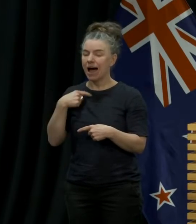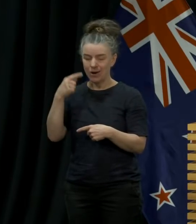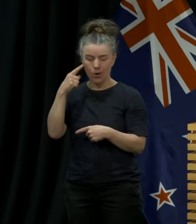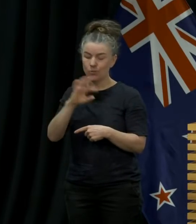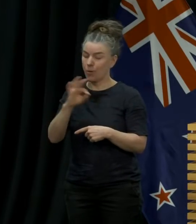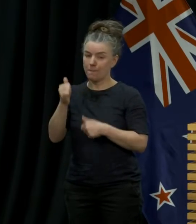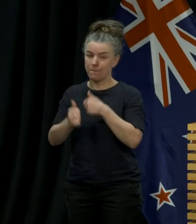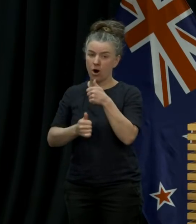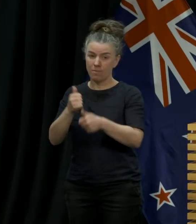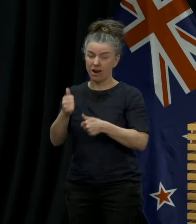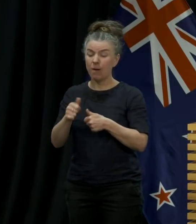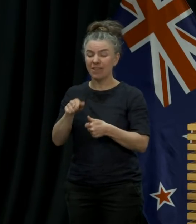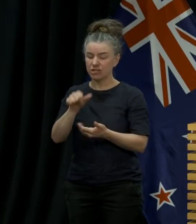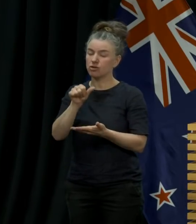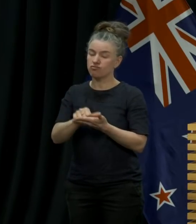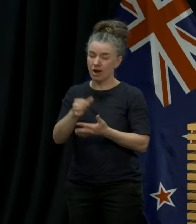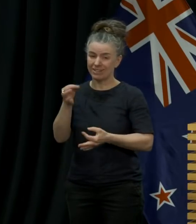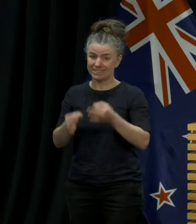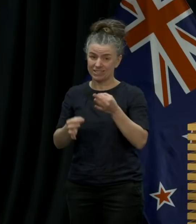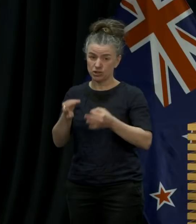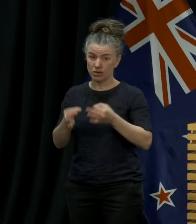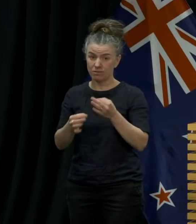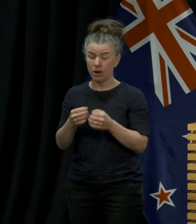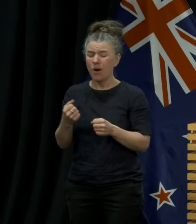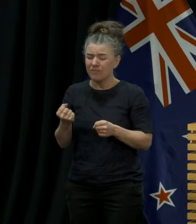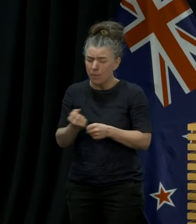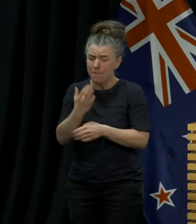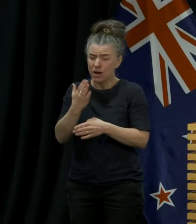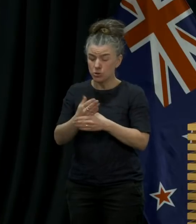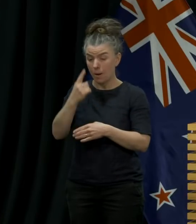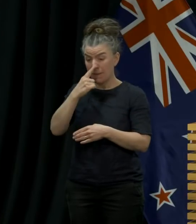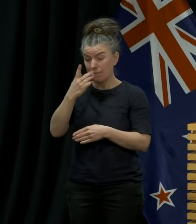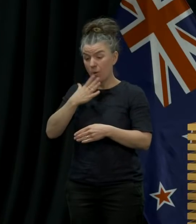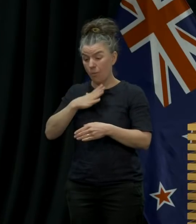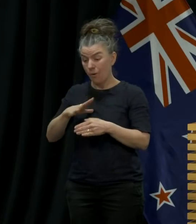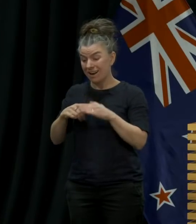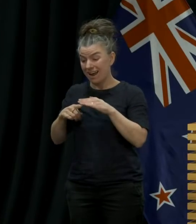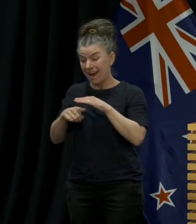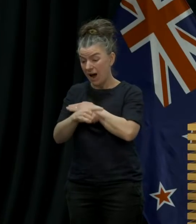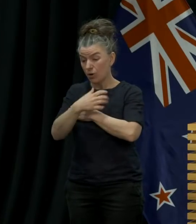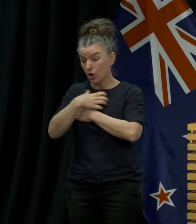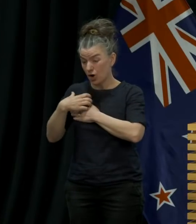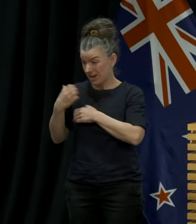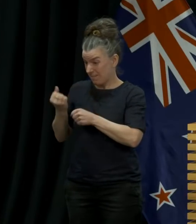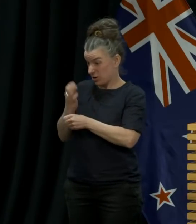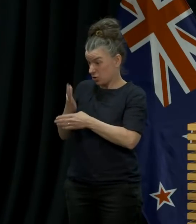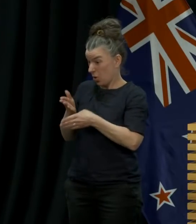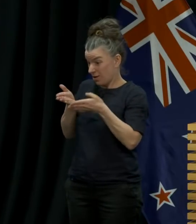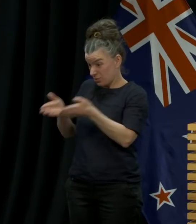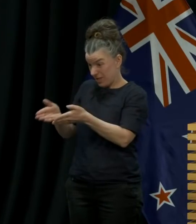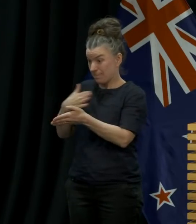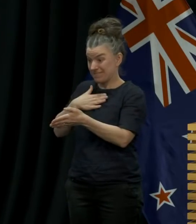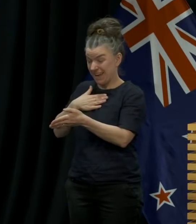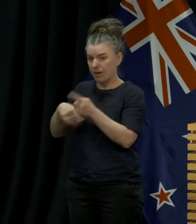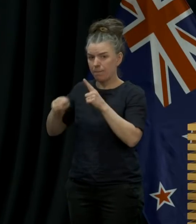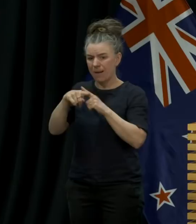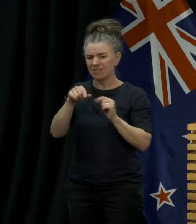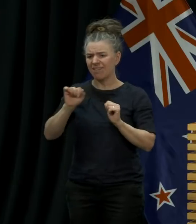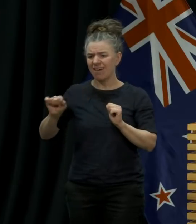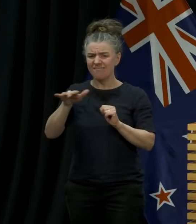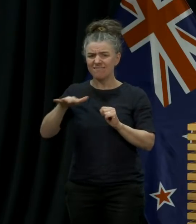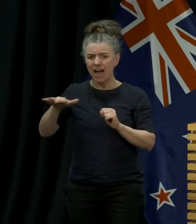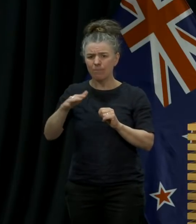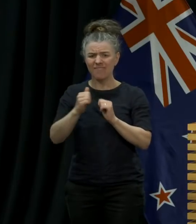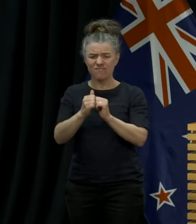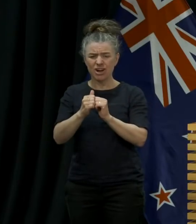be assured that we are keeping even those individuals who are seeking the leave safe and their loved ones safe. If we